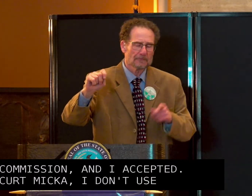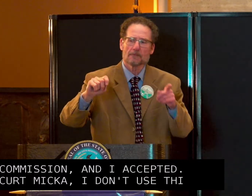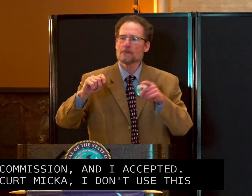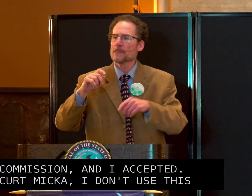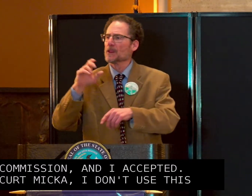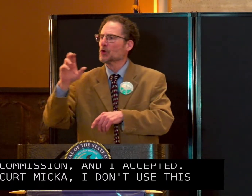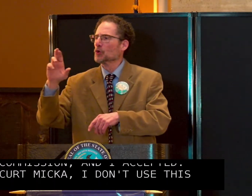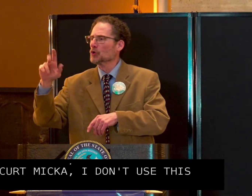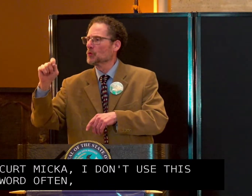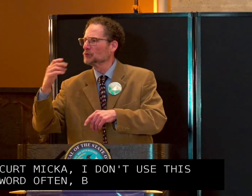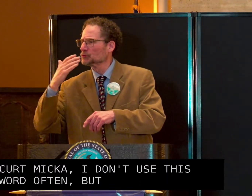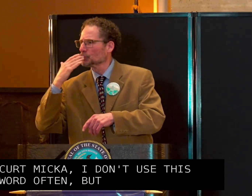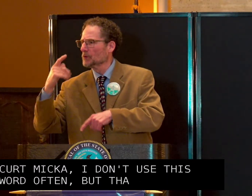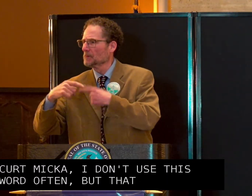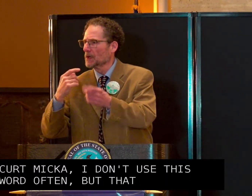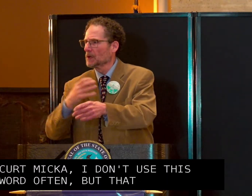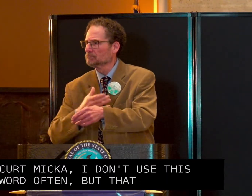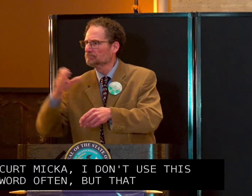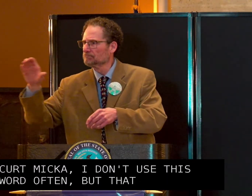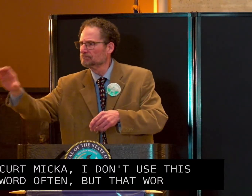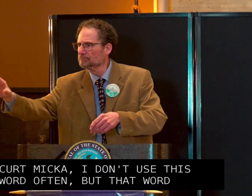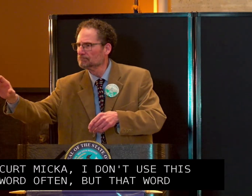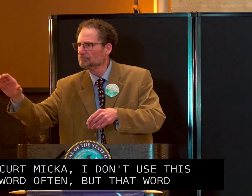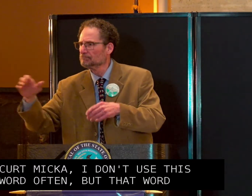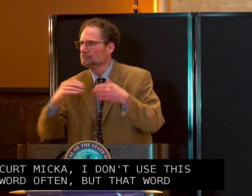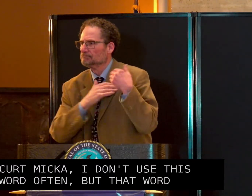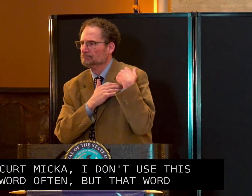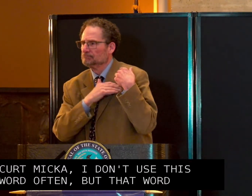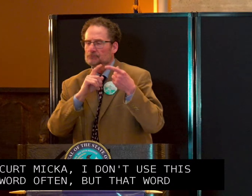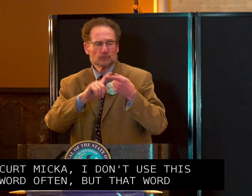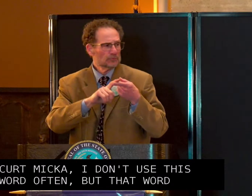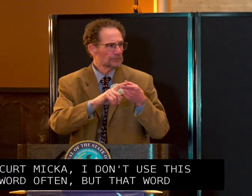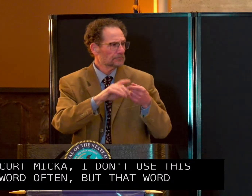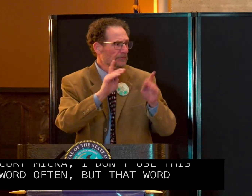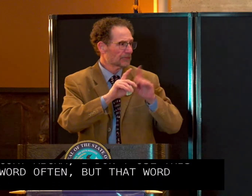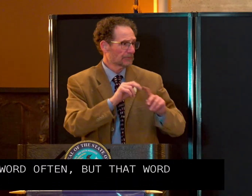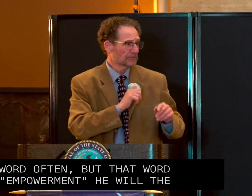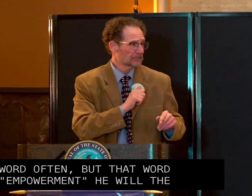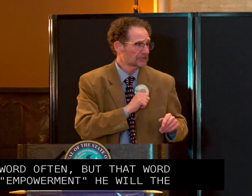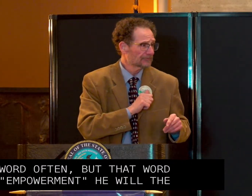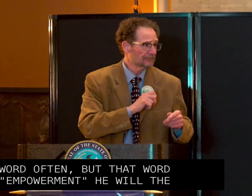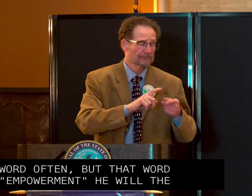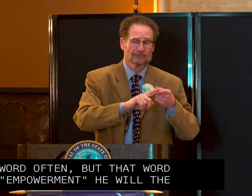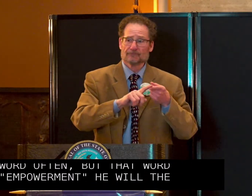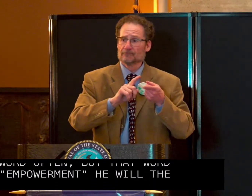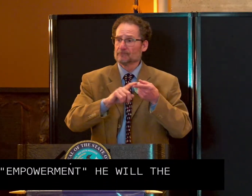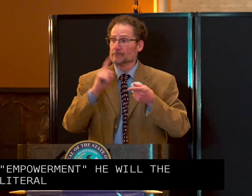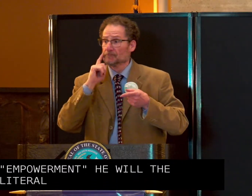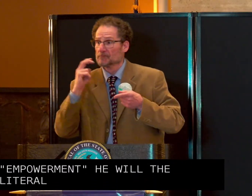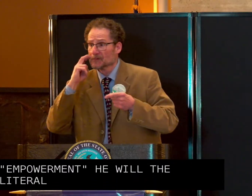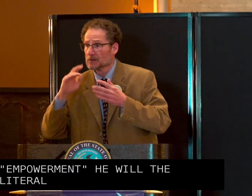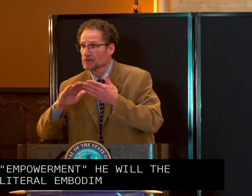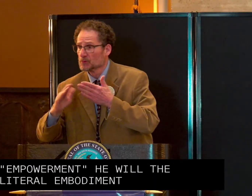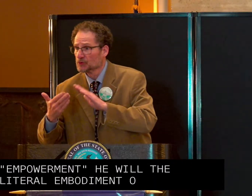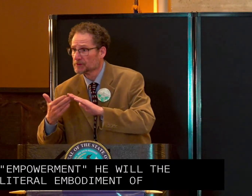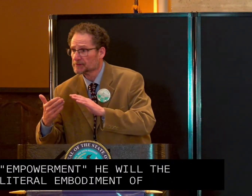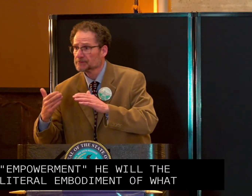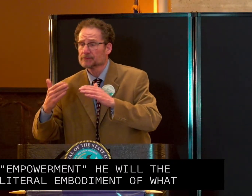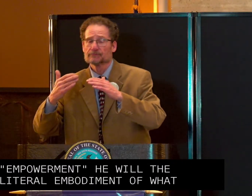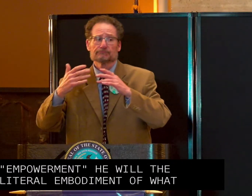But that word empowerment, he was the literal embodiment of what that means. Curt's entire drive was